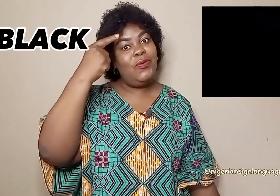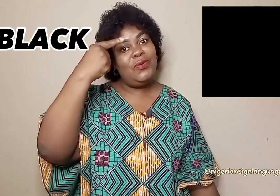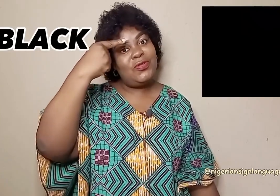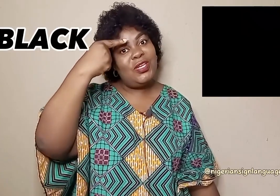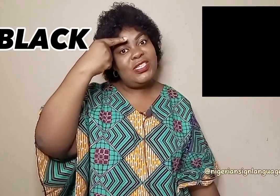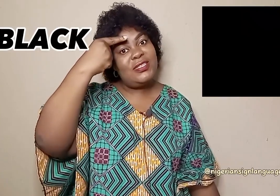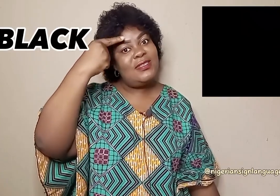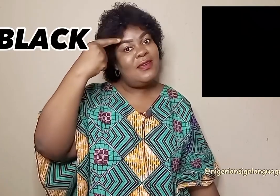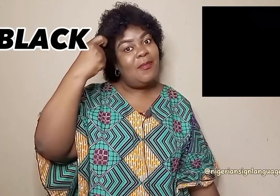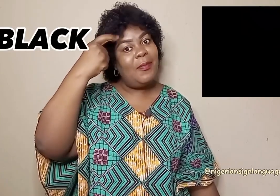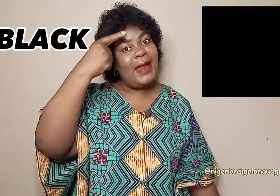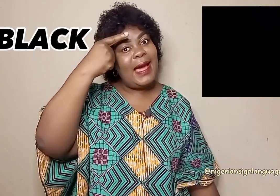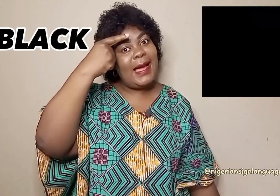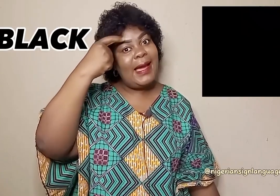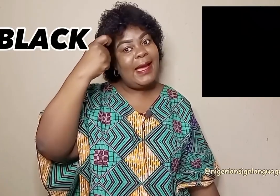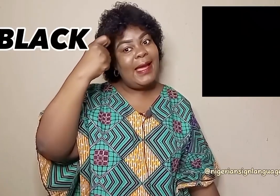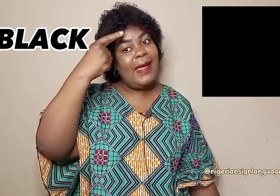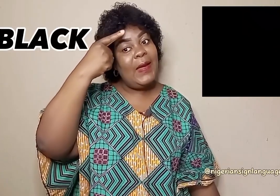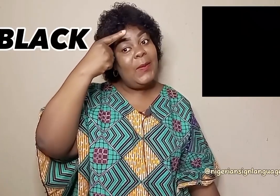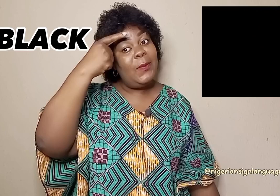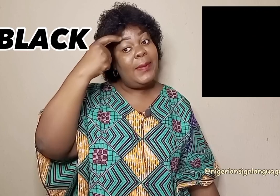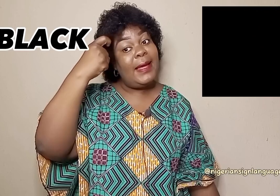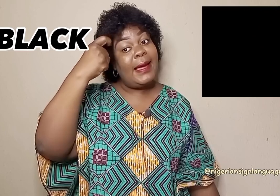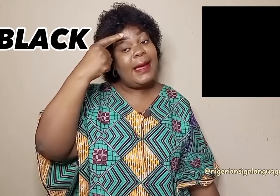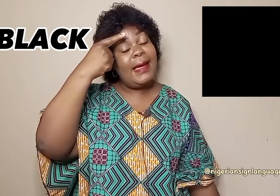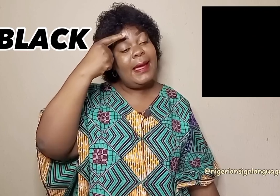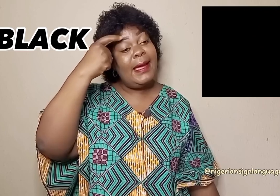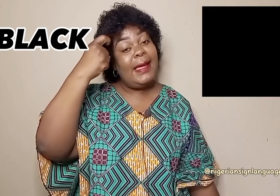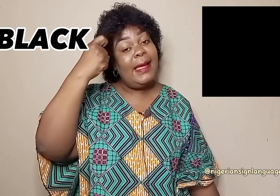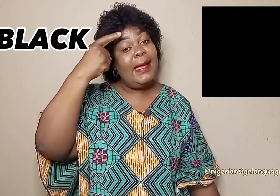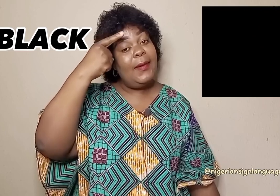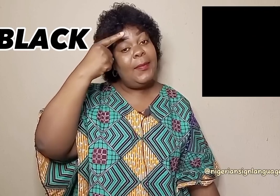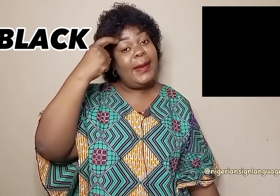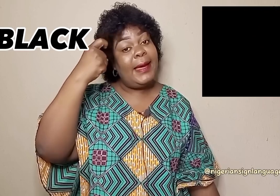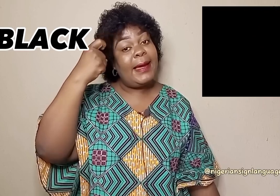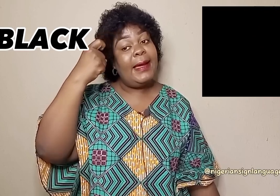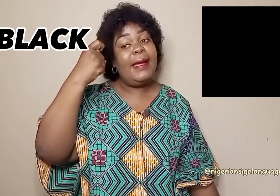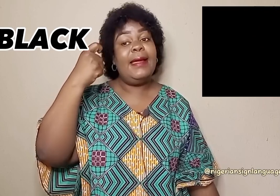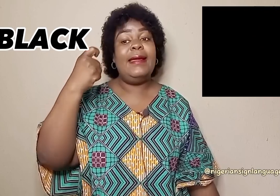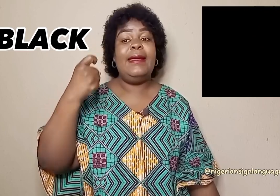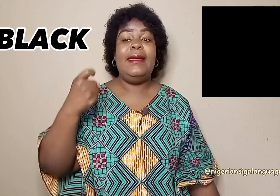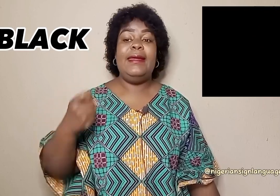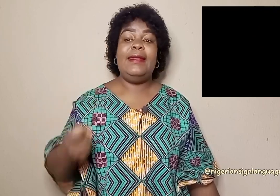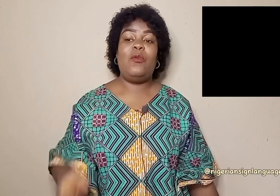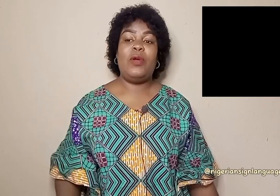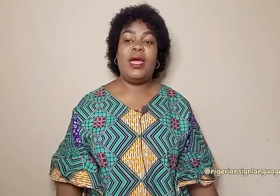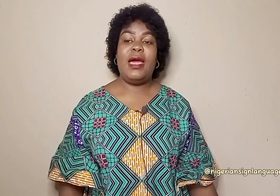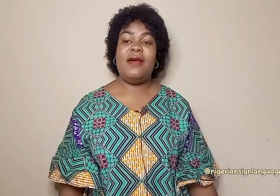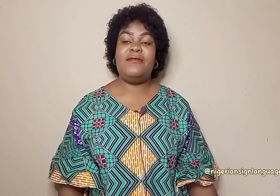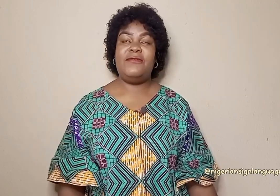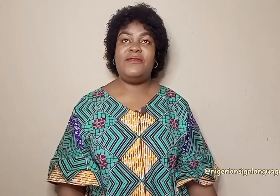you touch it, black, black, black. Then we have